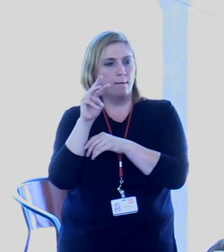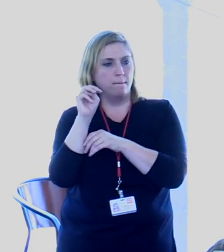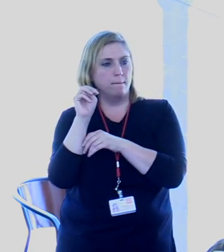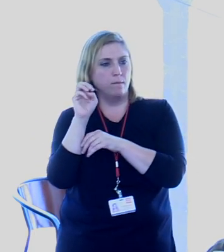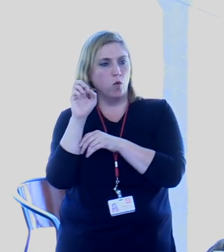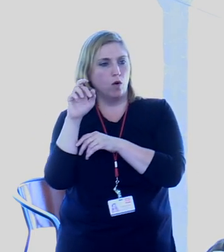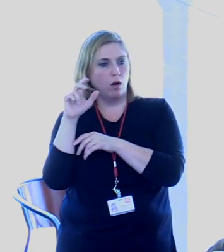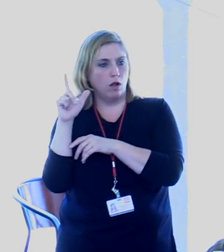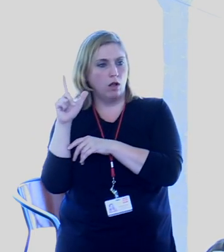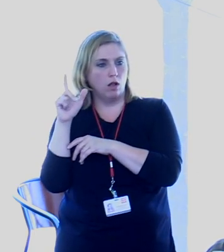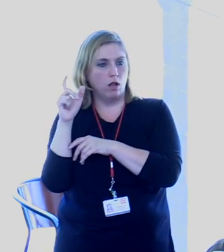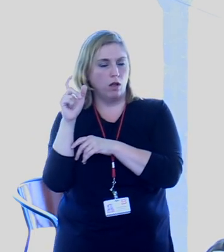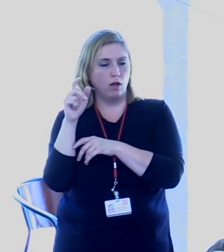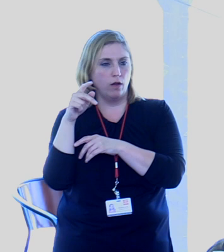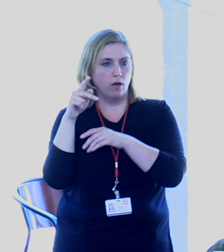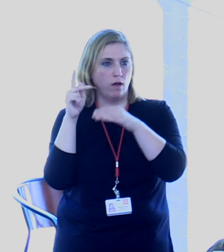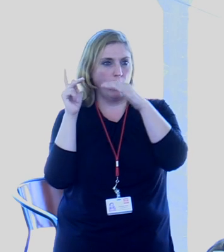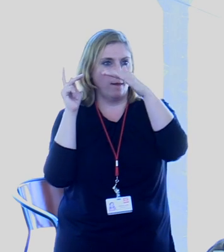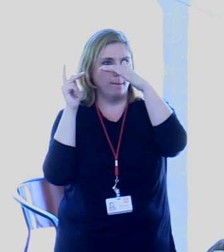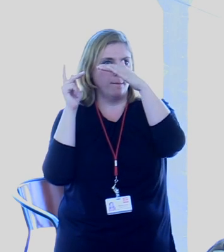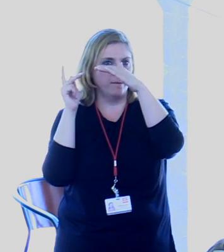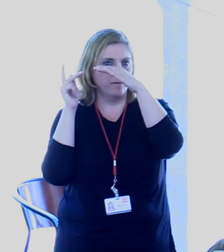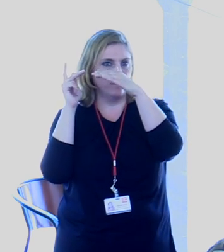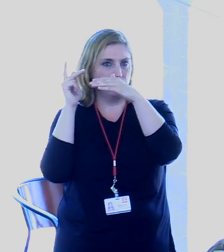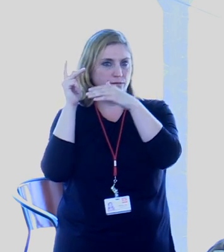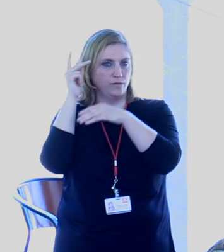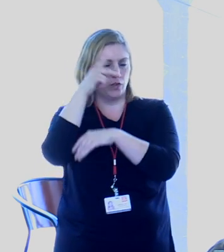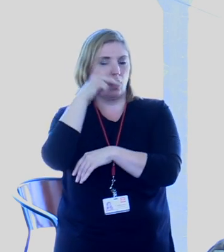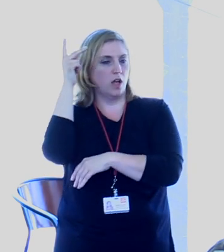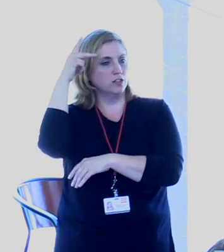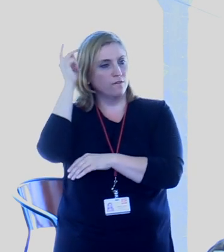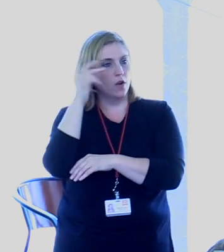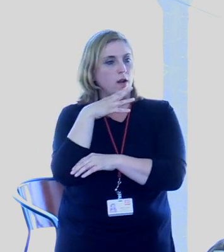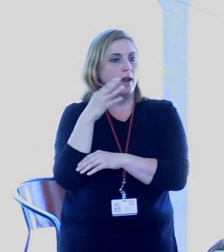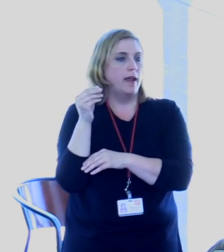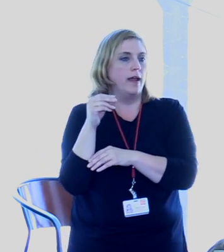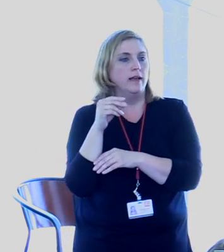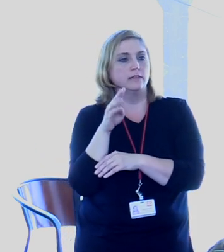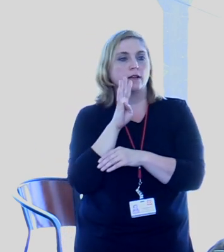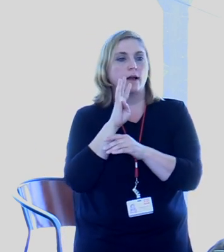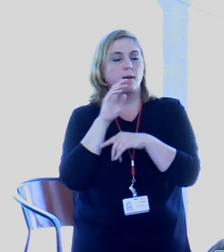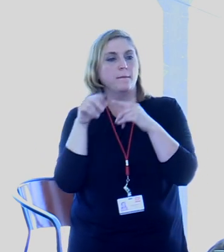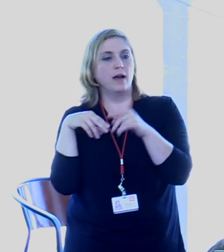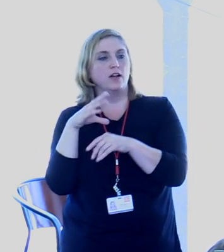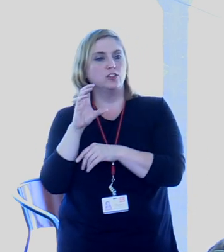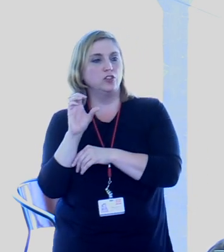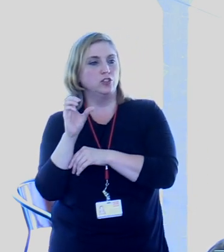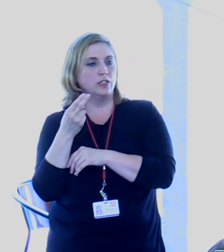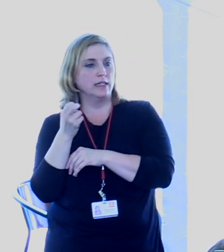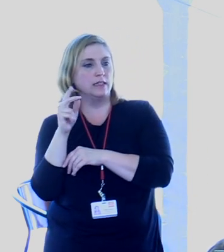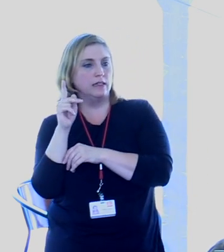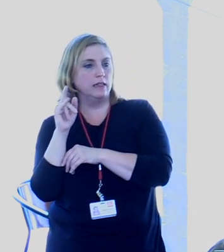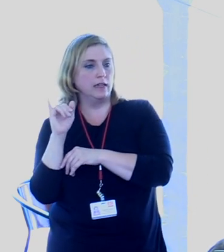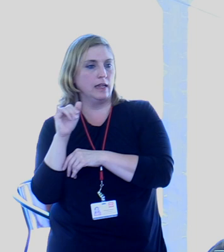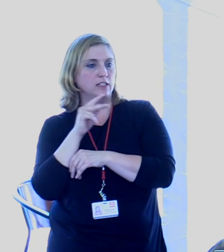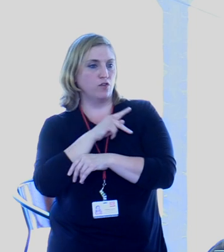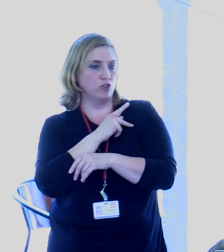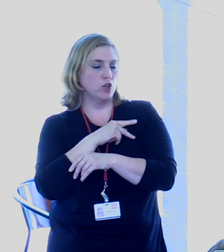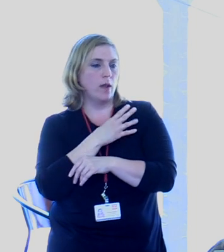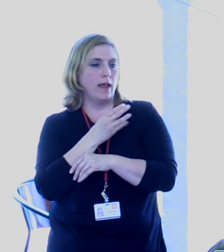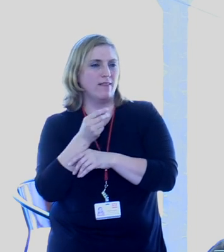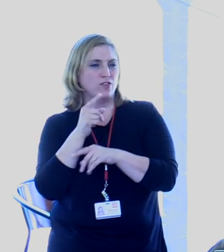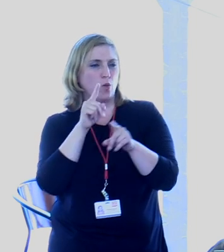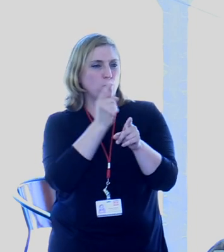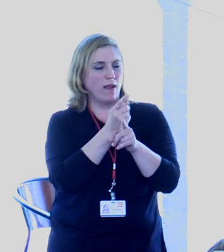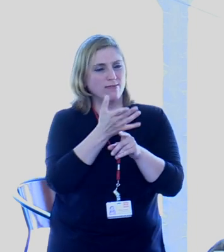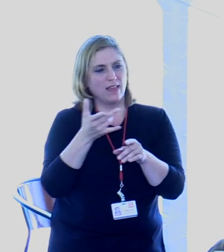philosopher who can speak about the virtues of chastity, for instance, and what's the right thing to do